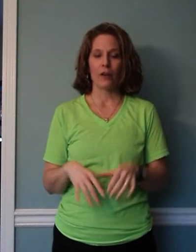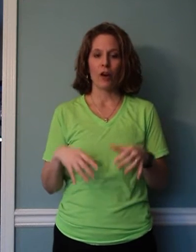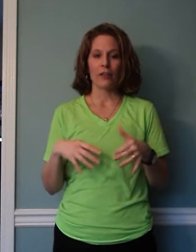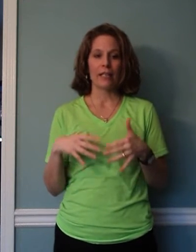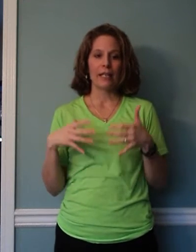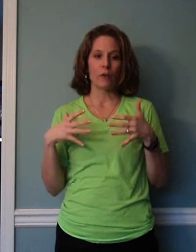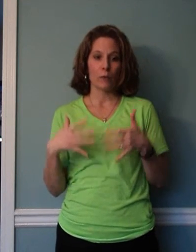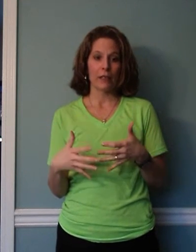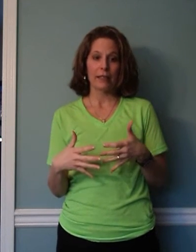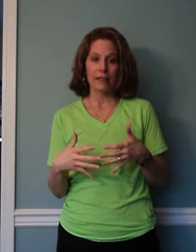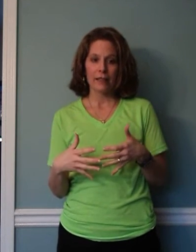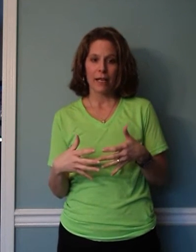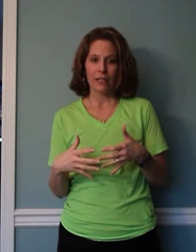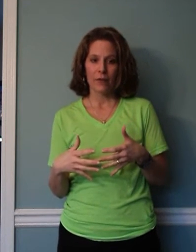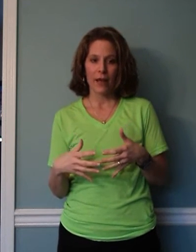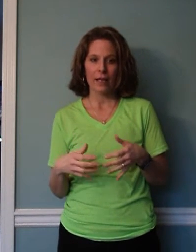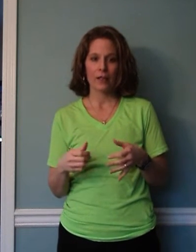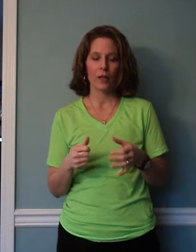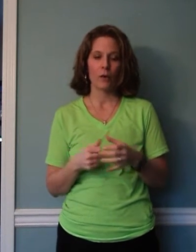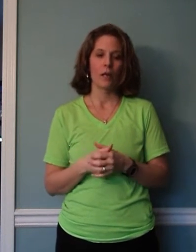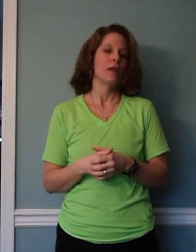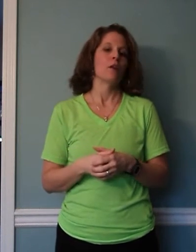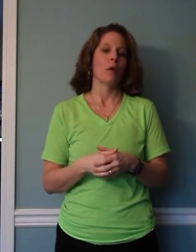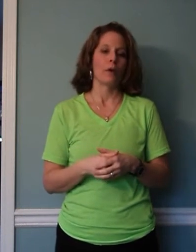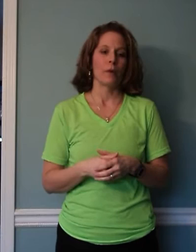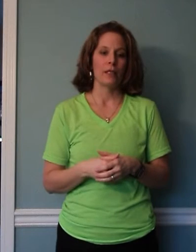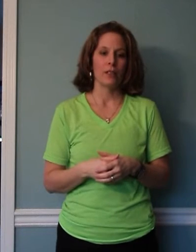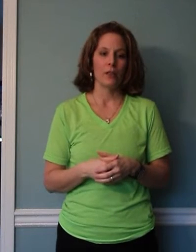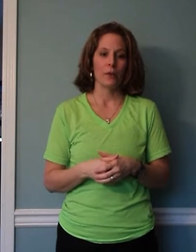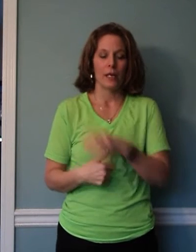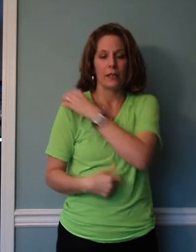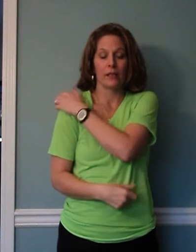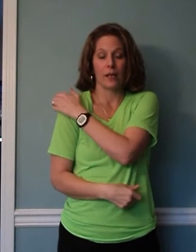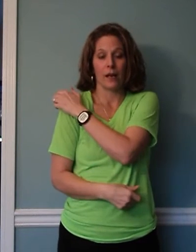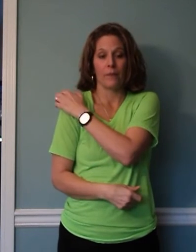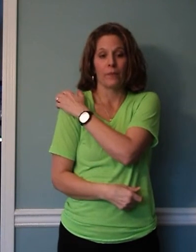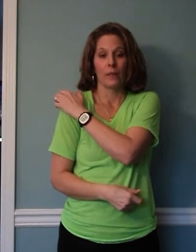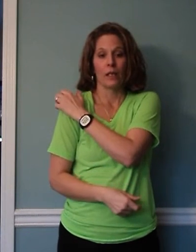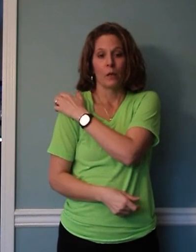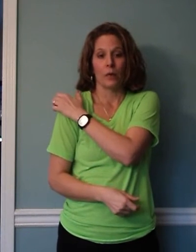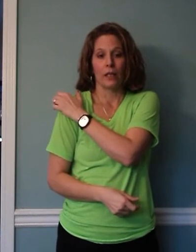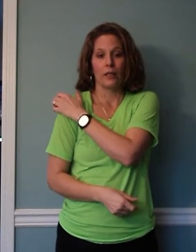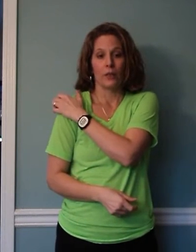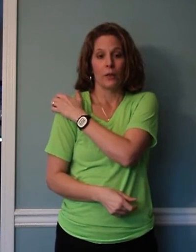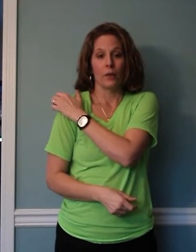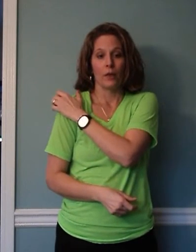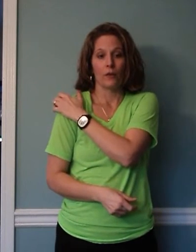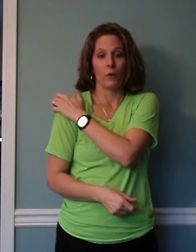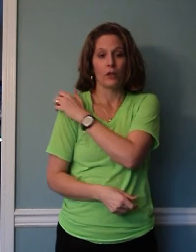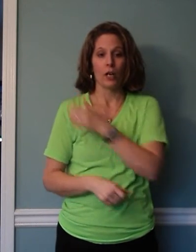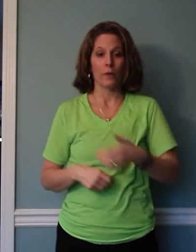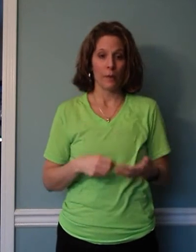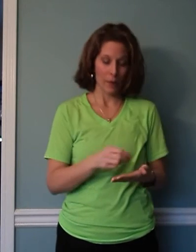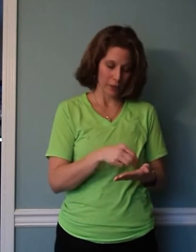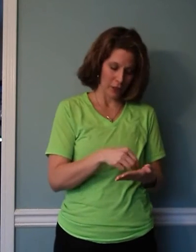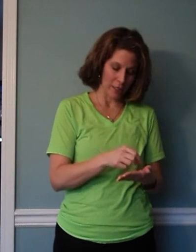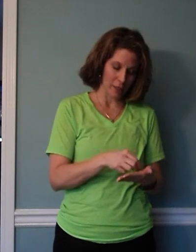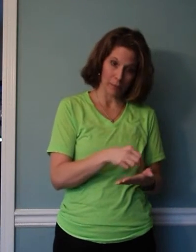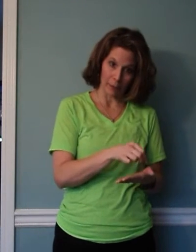aren't any really good signs for that. So what we're going to do is we're going to do for Darwin publishes, like we're